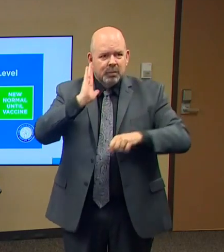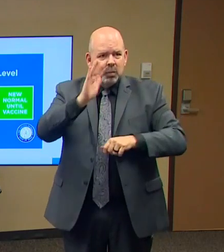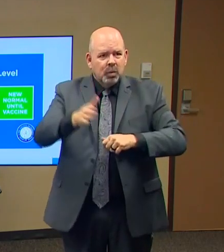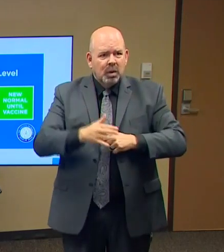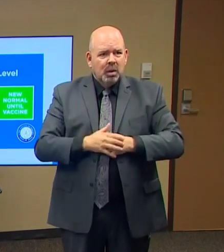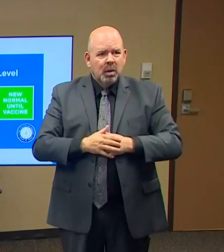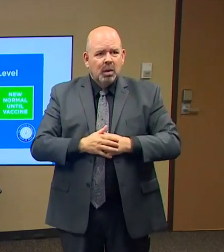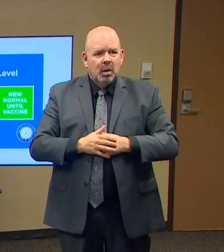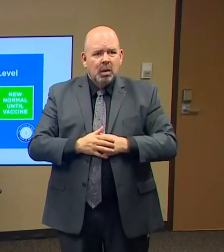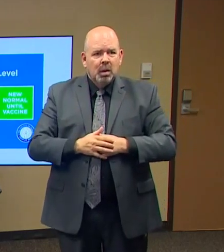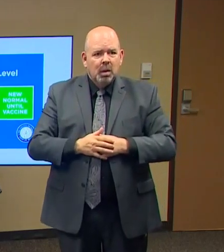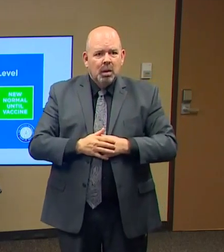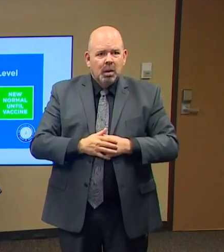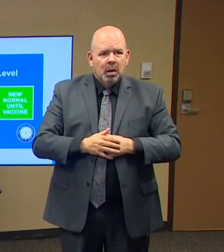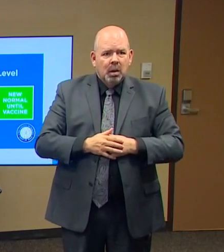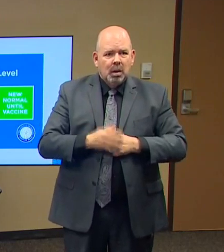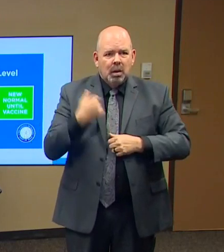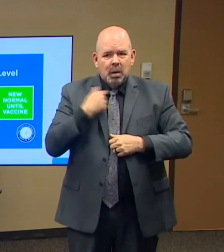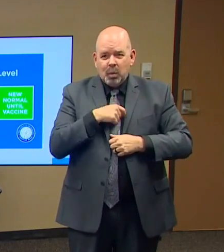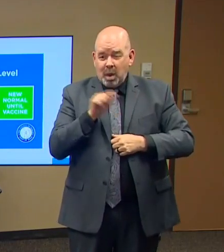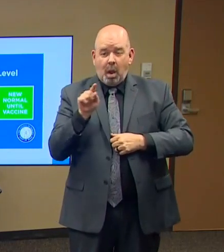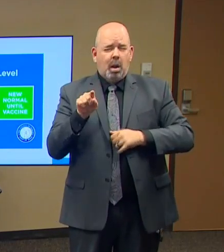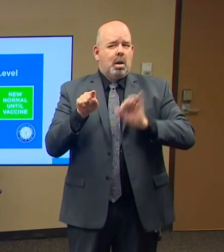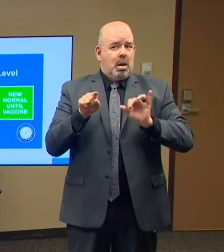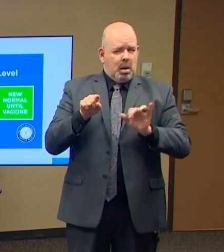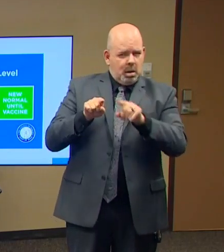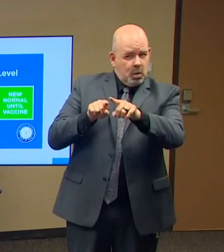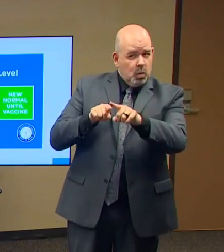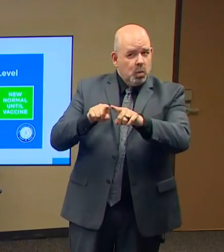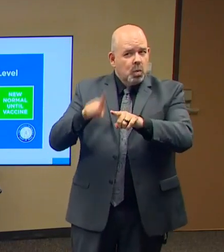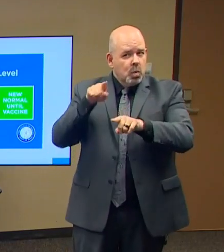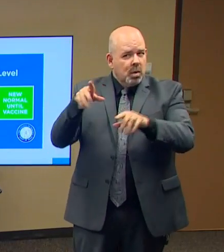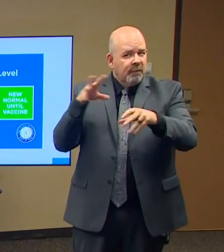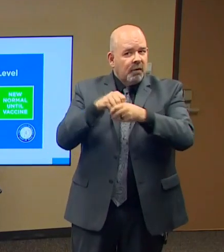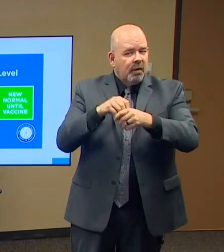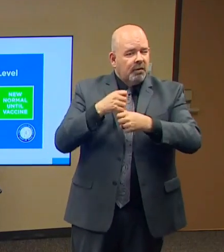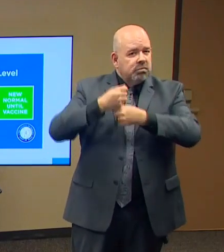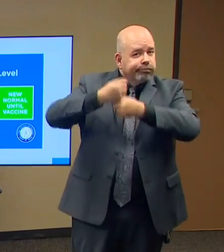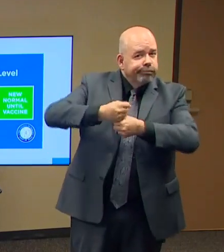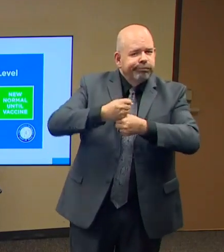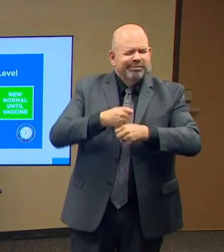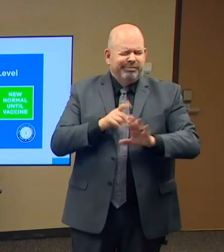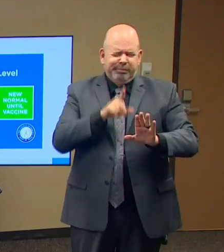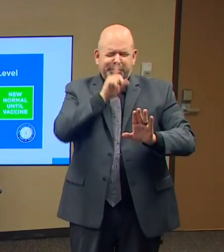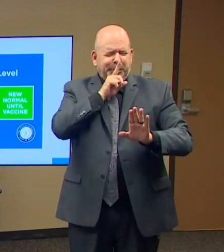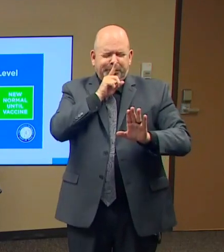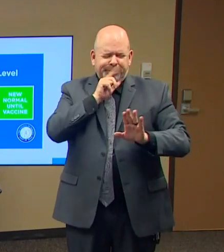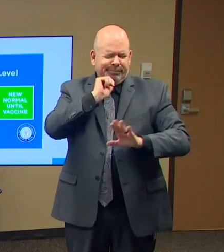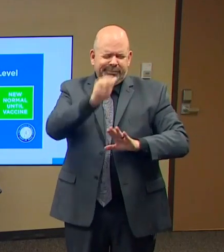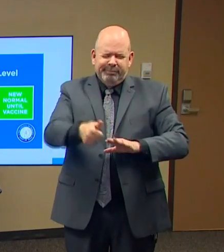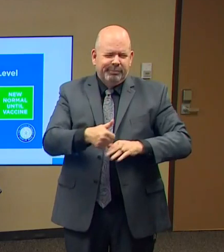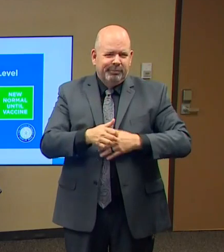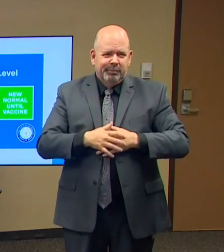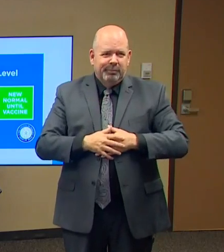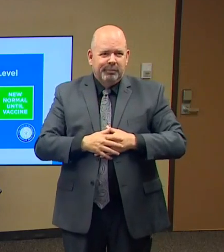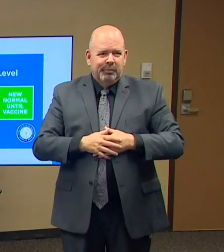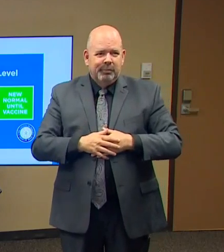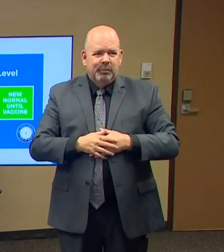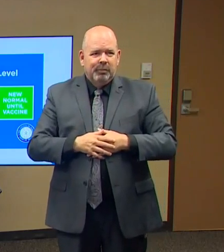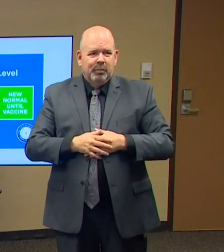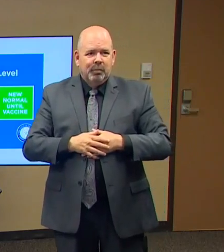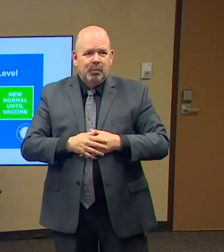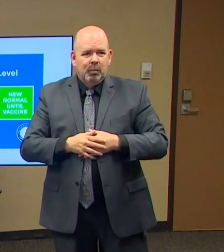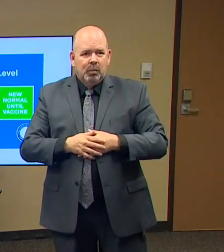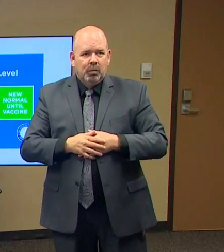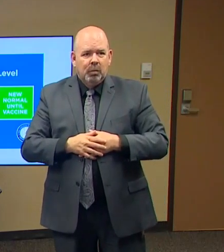specific groups. Do you know how soon we might expect to see, given the incubation period, if there is a rise? How soon are you going to